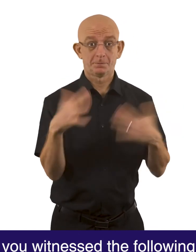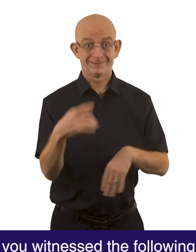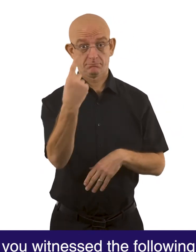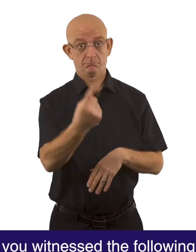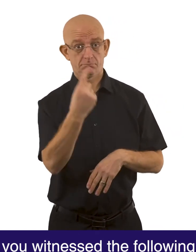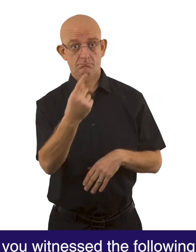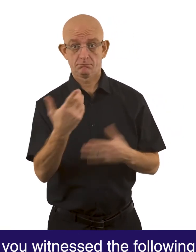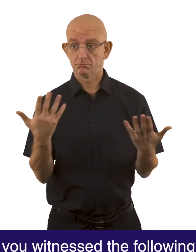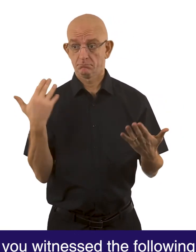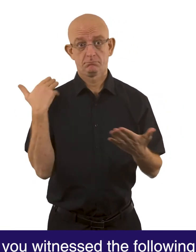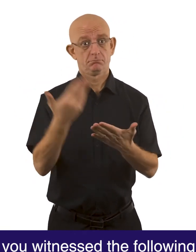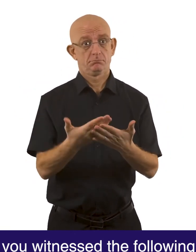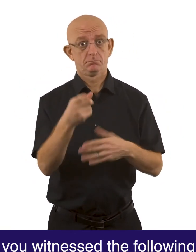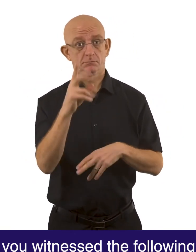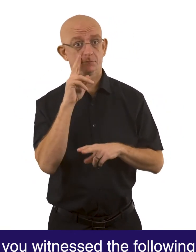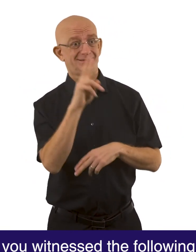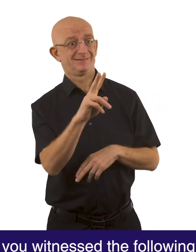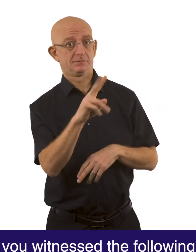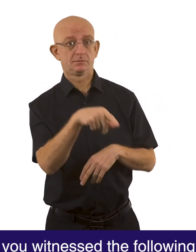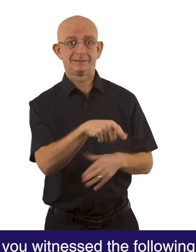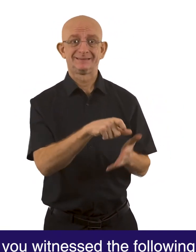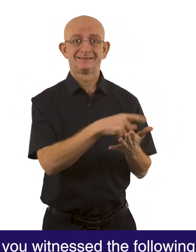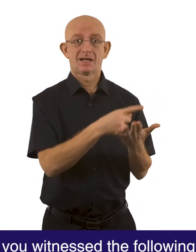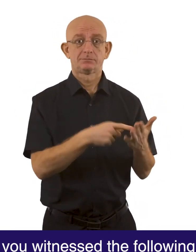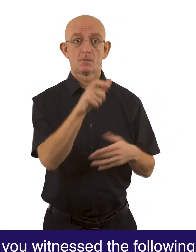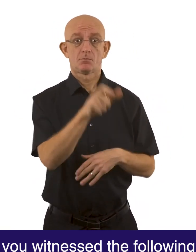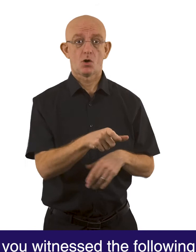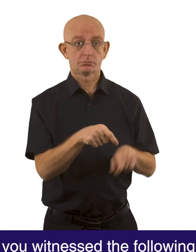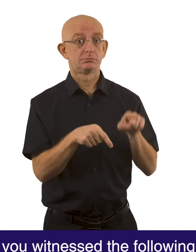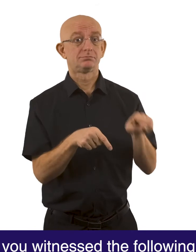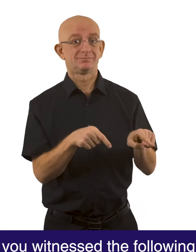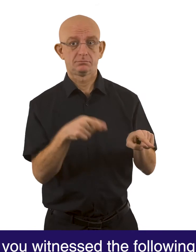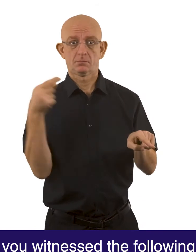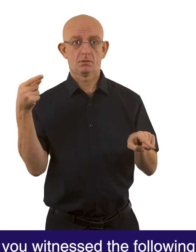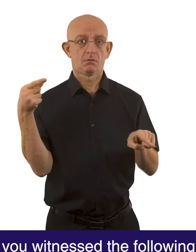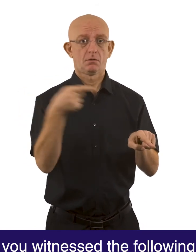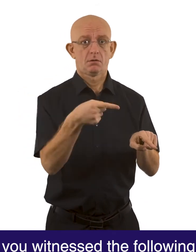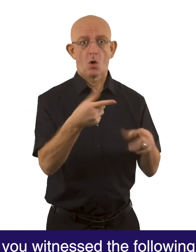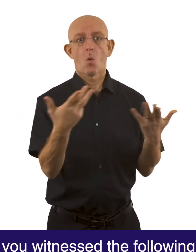Question 7. Have you witnessed the following towards a disabled person or a person assisting